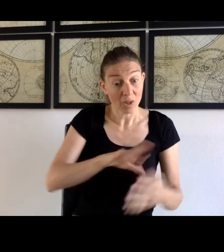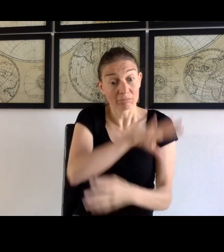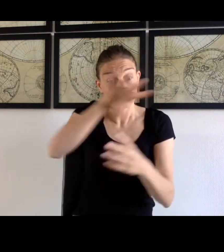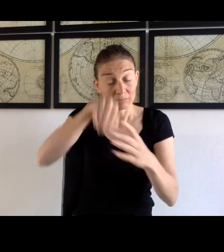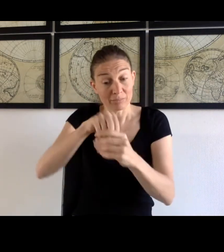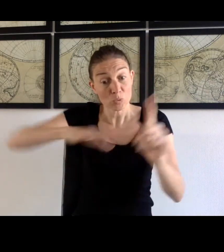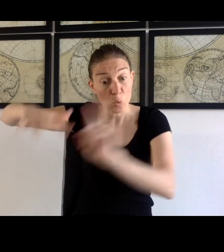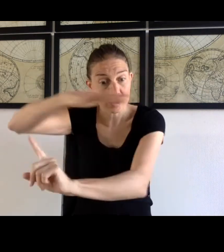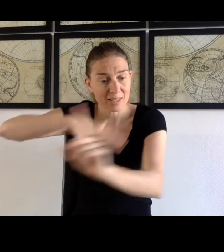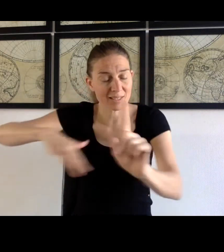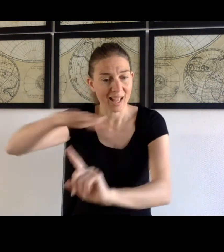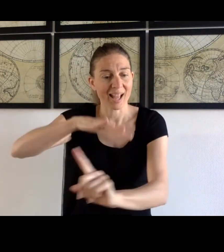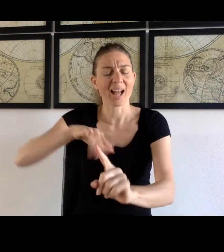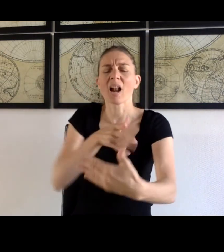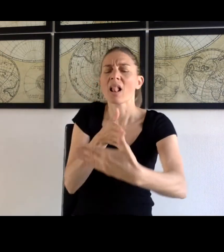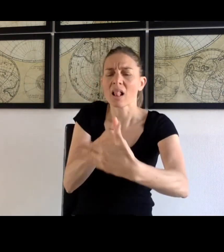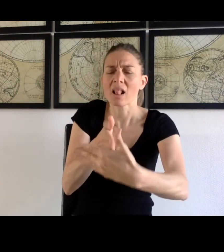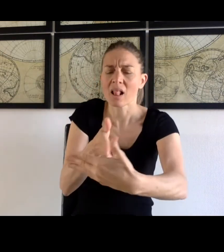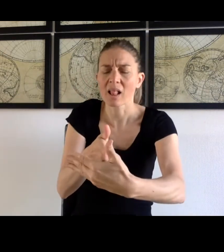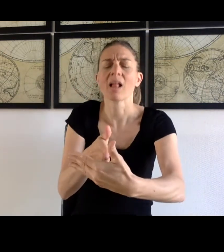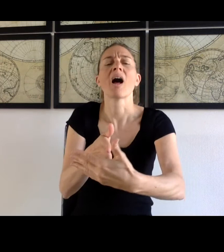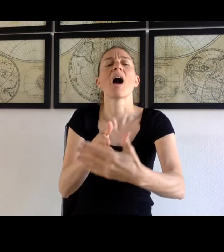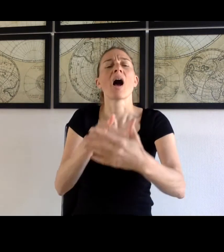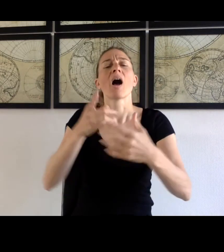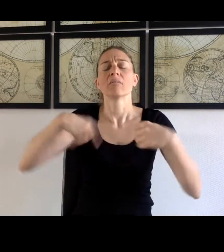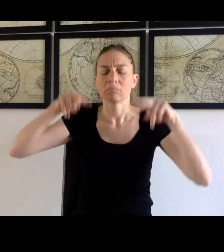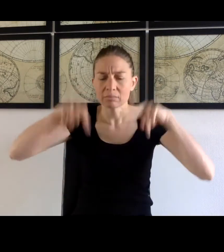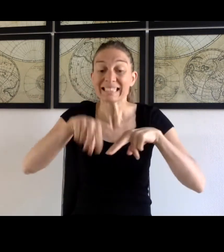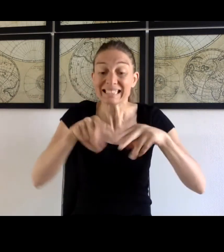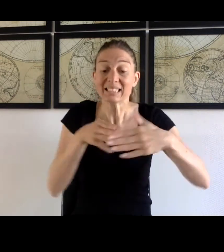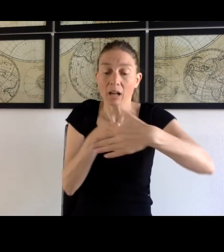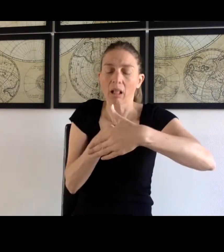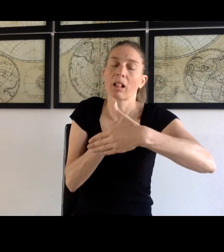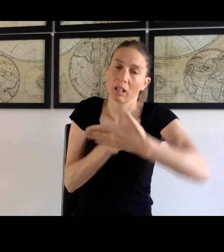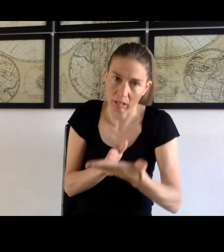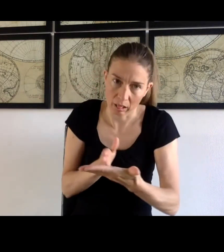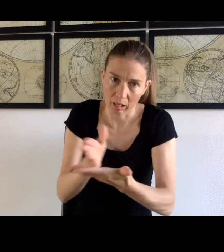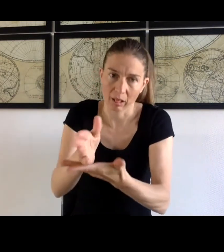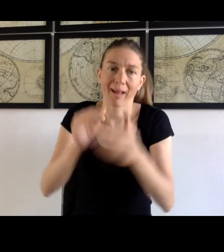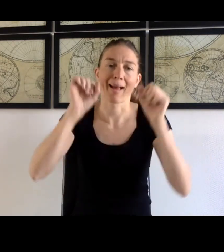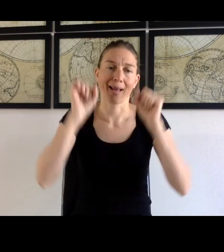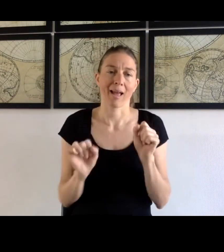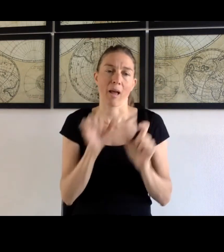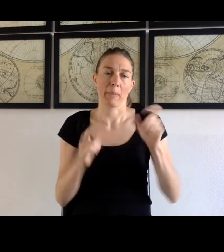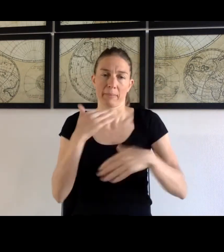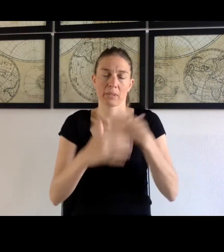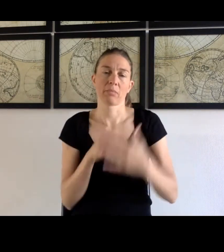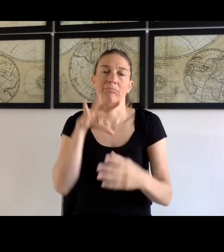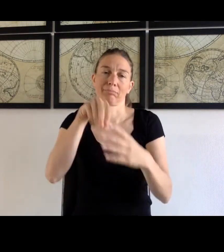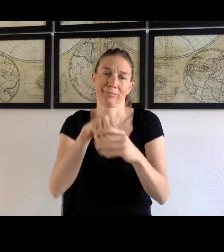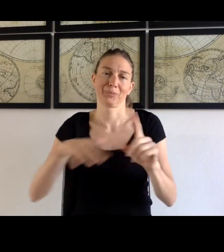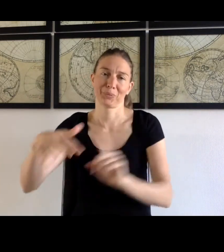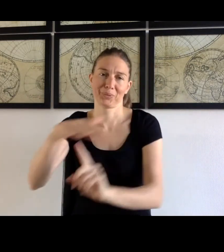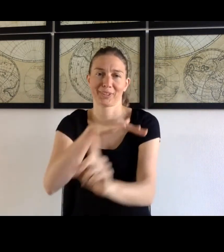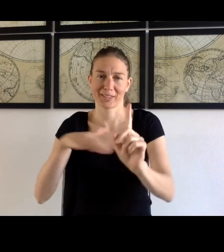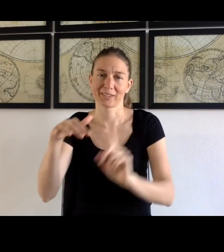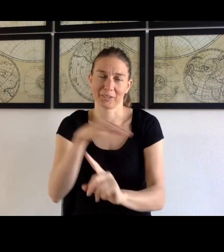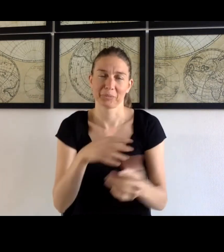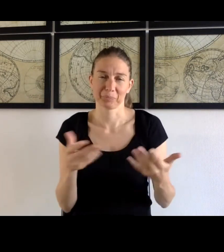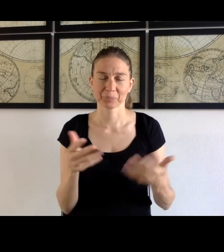promote opportunity, equal opportunity, accessibility, and inclusion of persons with disabilities. And I believe it's important to differentiate the